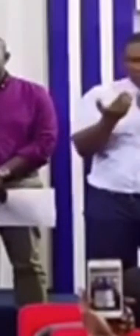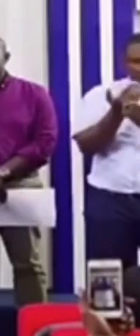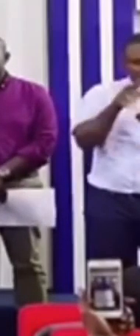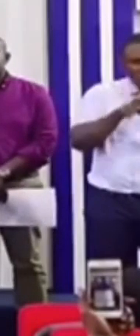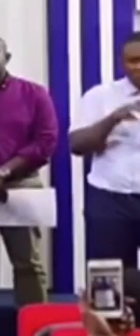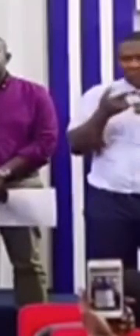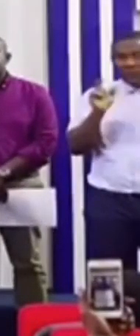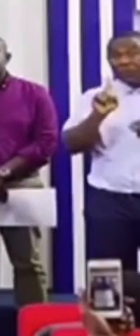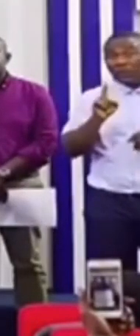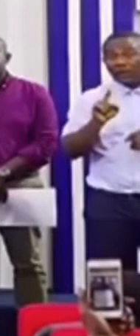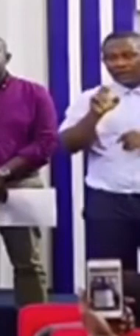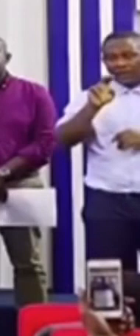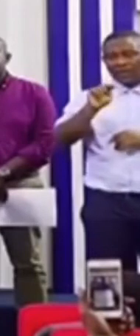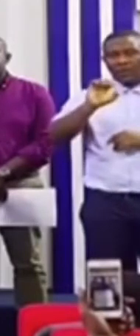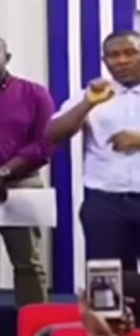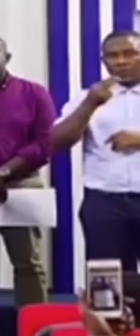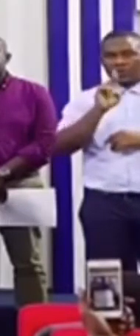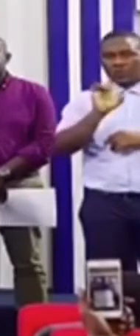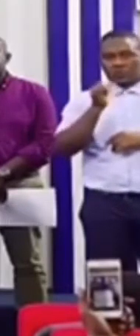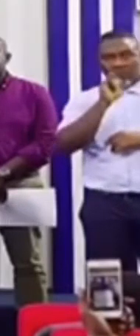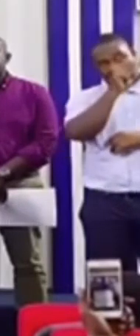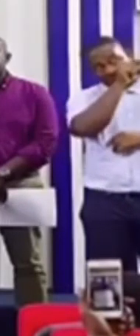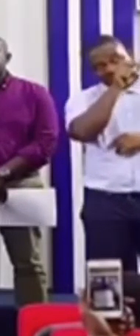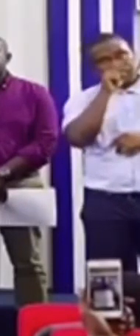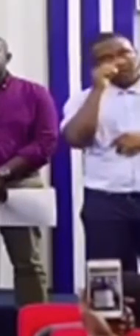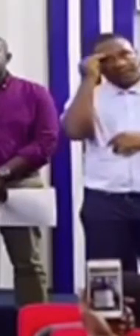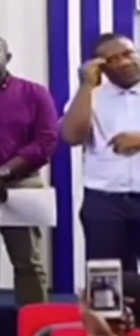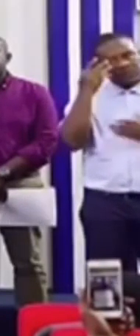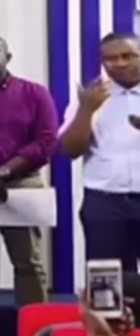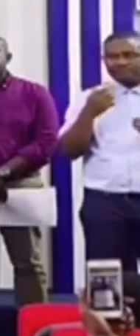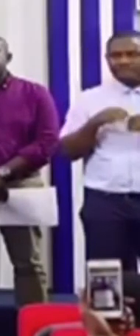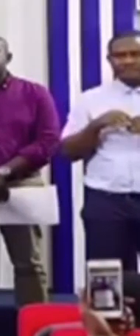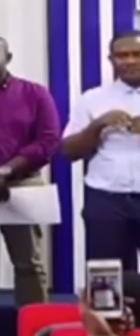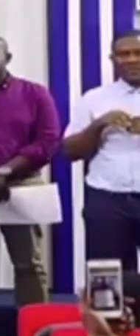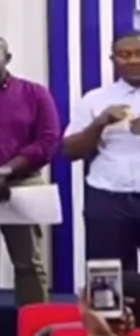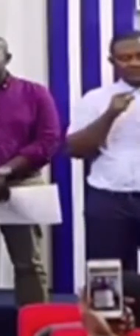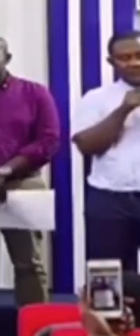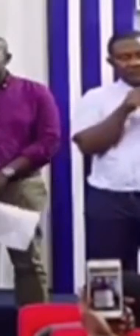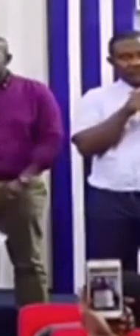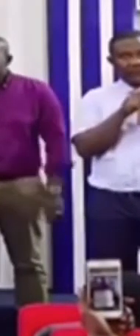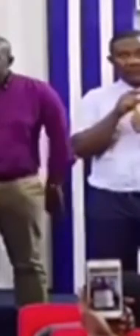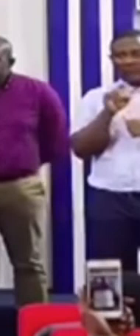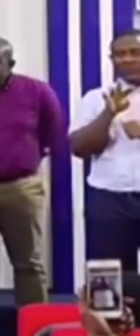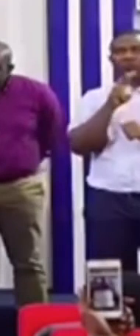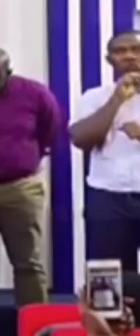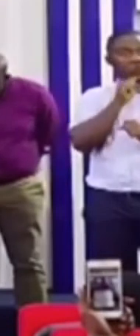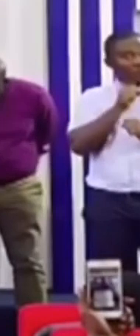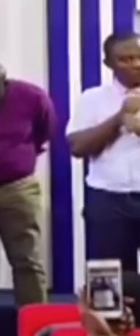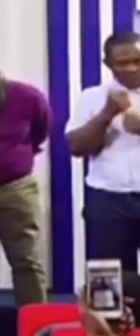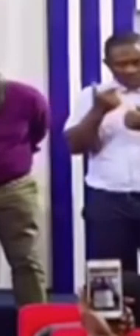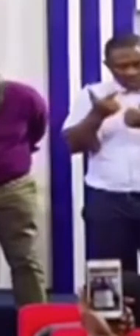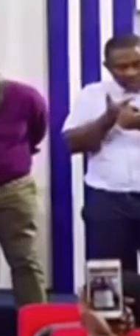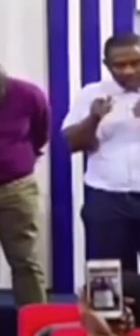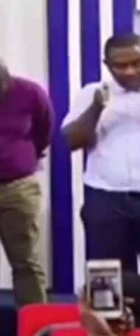Memorial Institute Medical Research. The first is the 42-year-old Ghanaian male who returned to